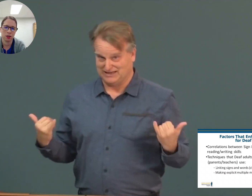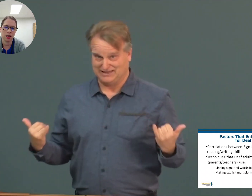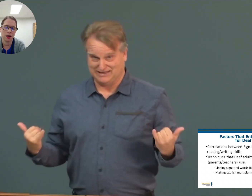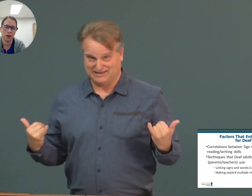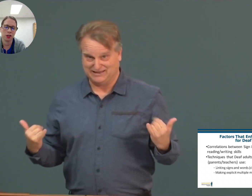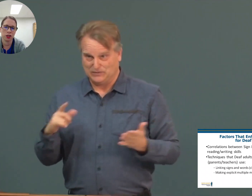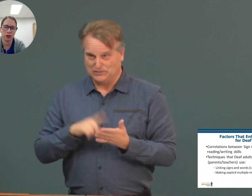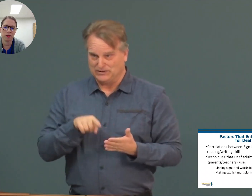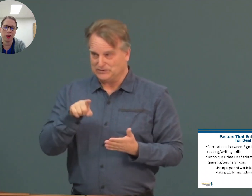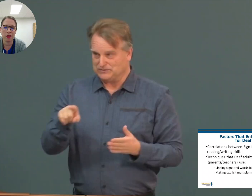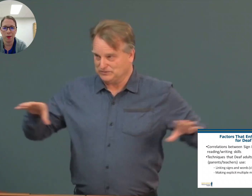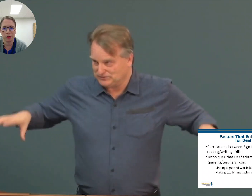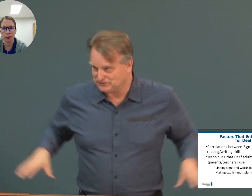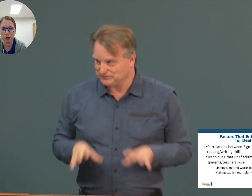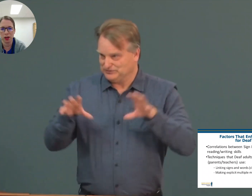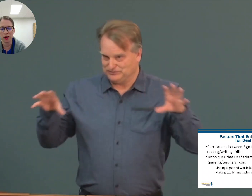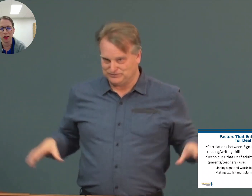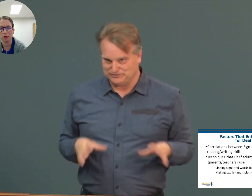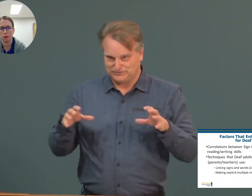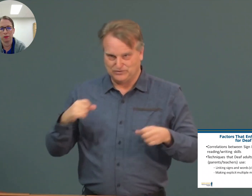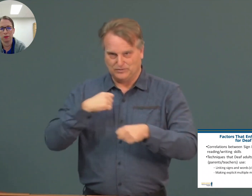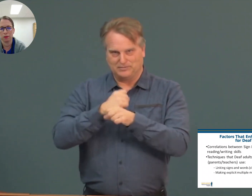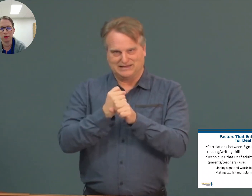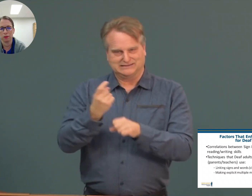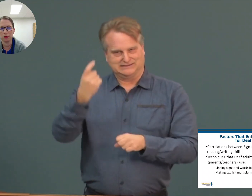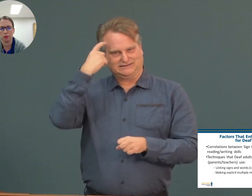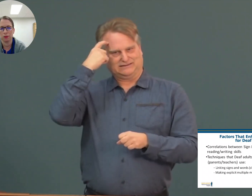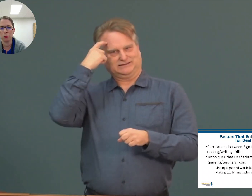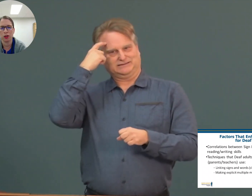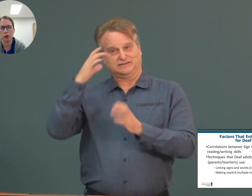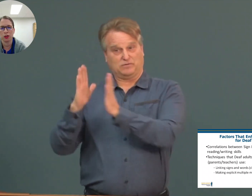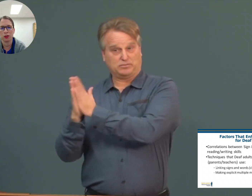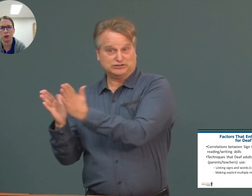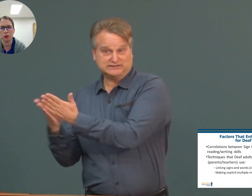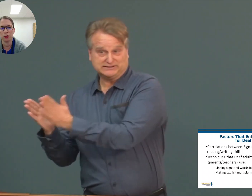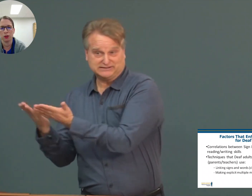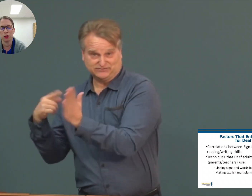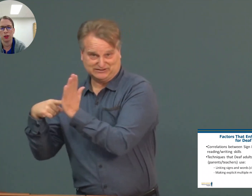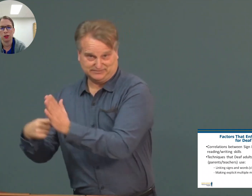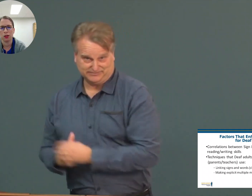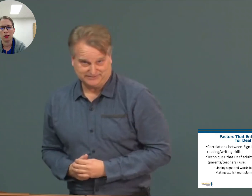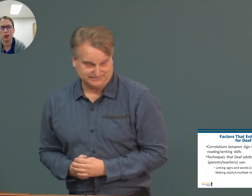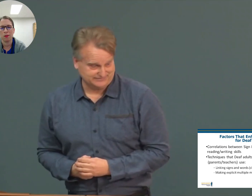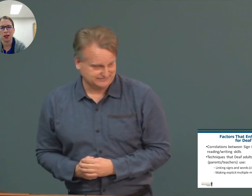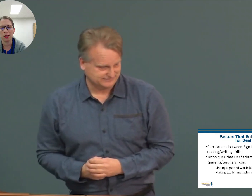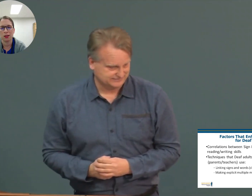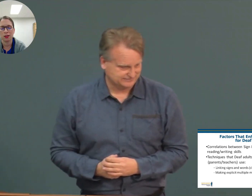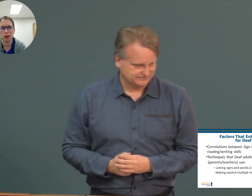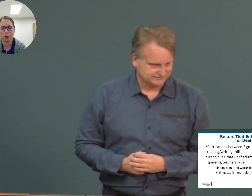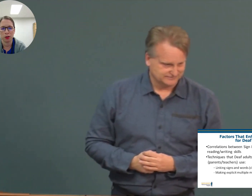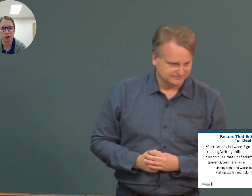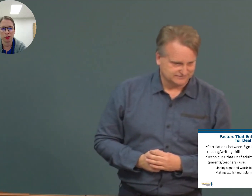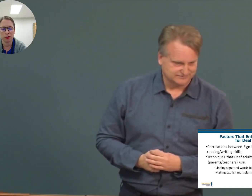And I'm going to share some of how that happens with you right now. What you can do to make sense of books for deaf